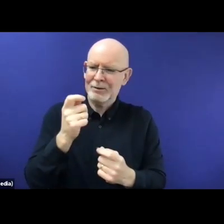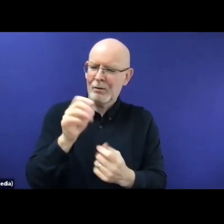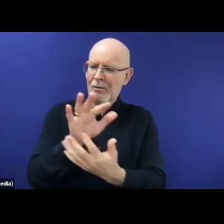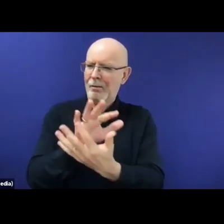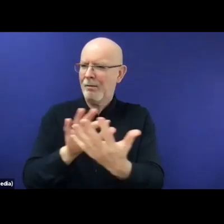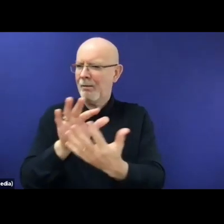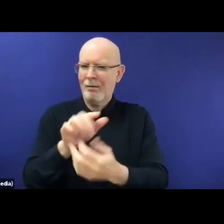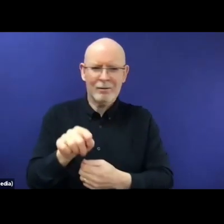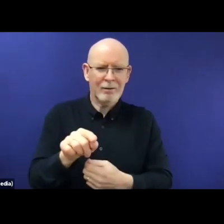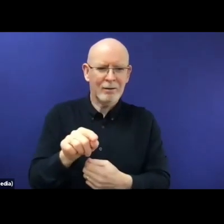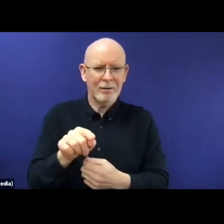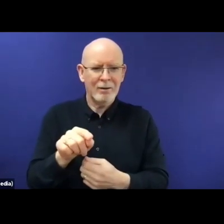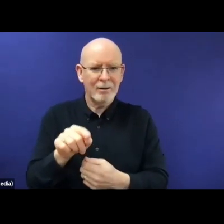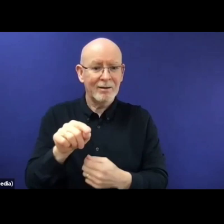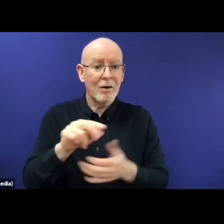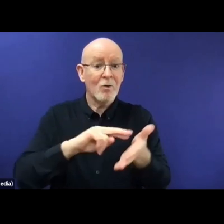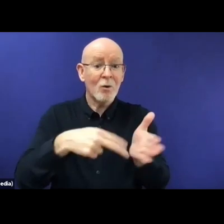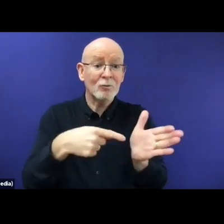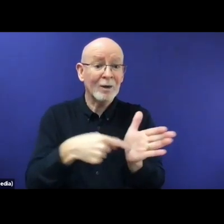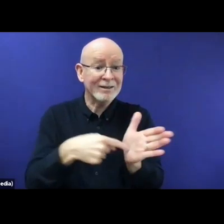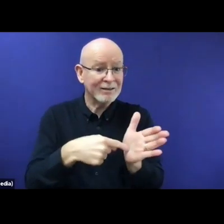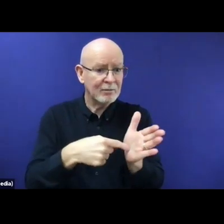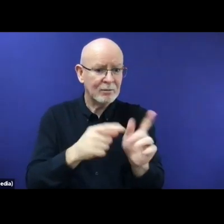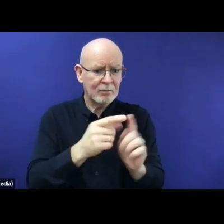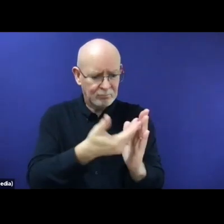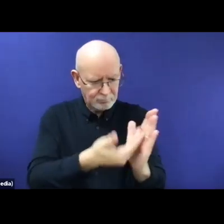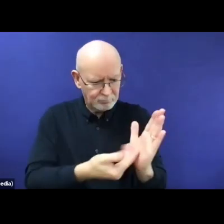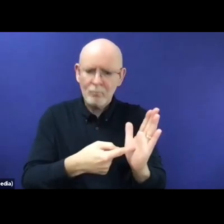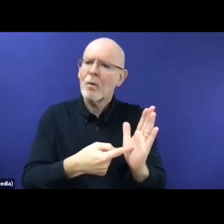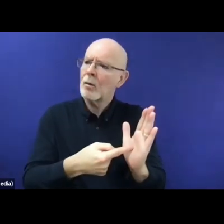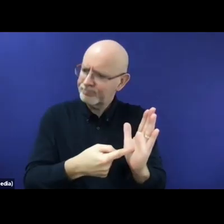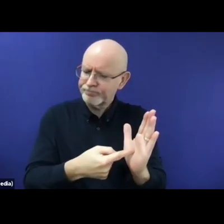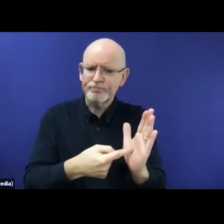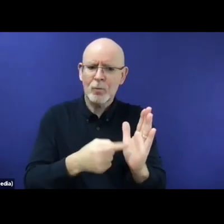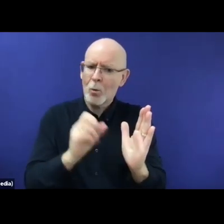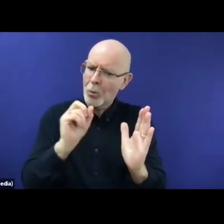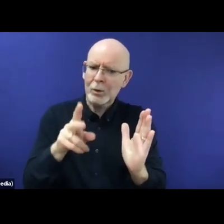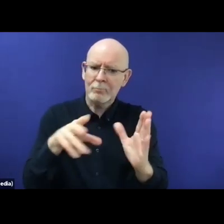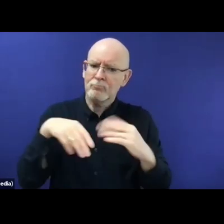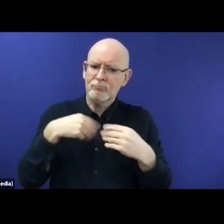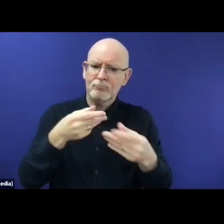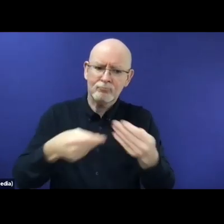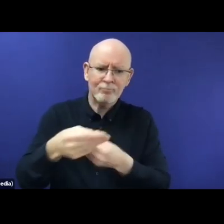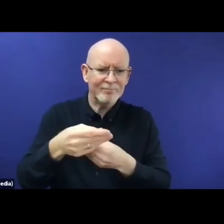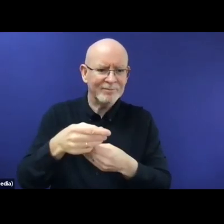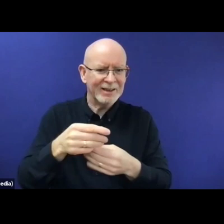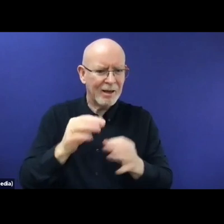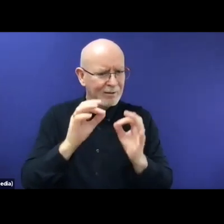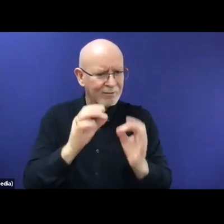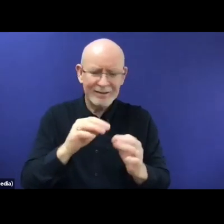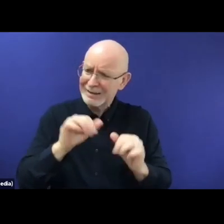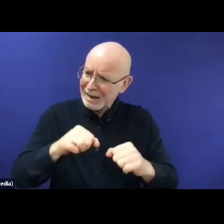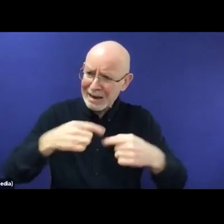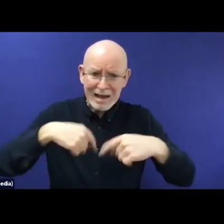instrument, but then it would have probably remained literature. So we have to be realistic and perhaps appreciate the fact that the